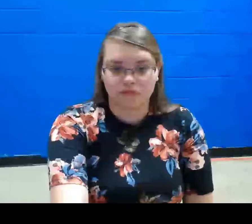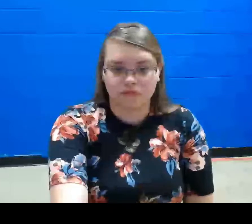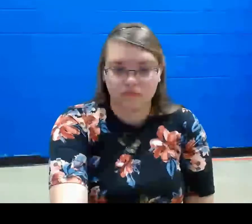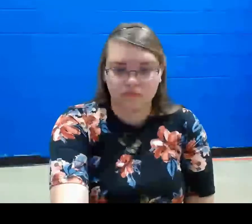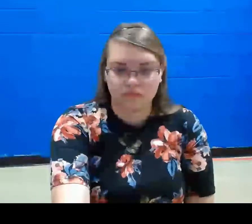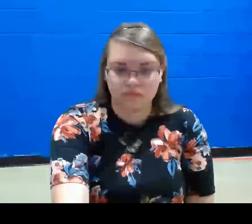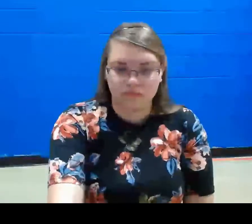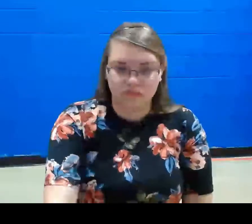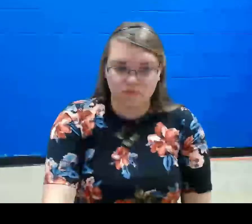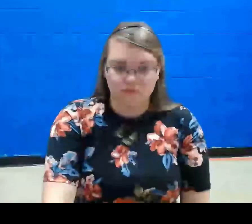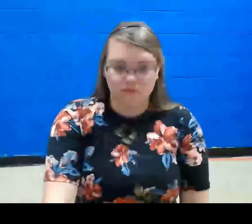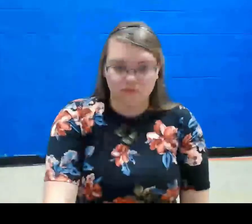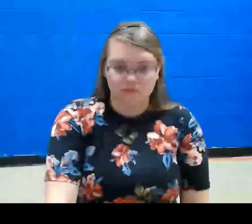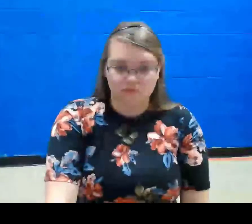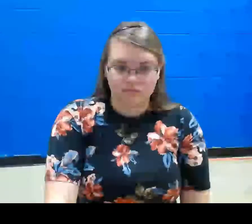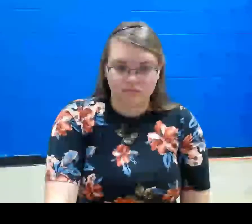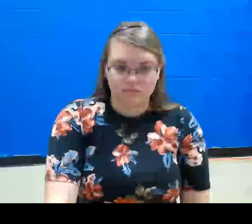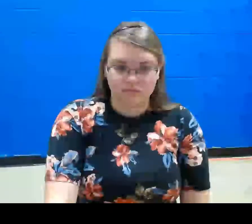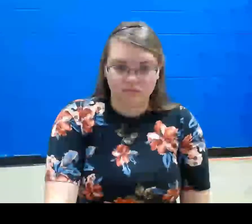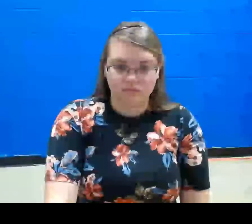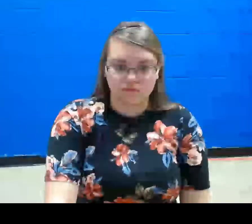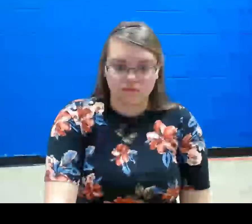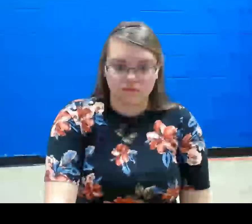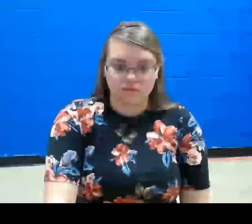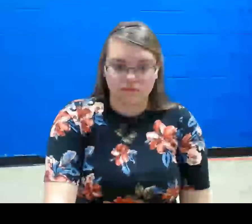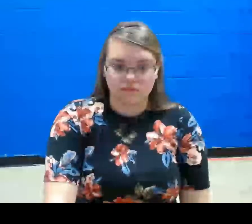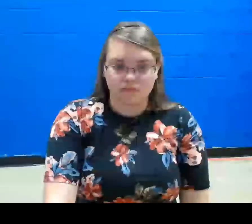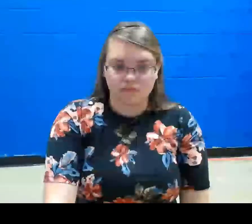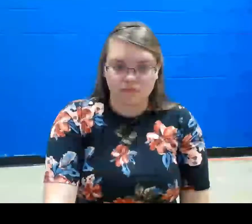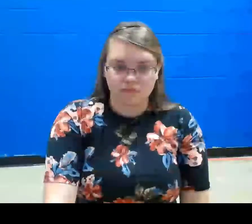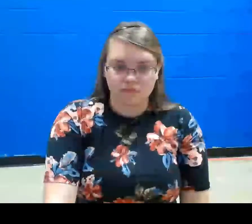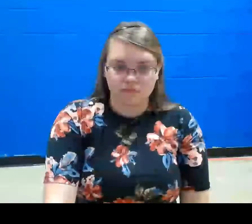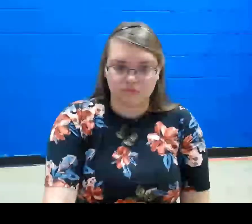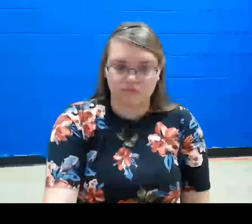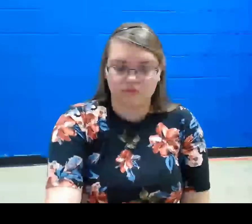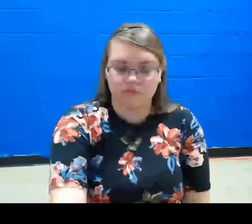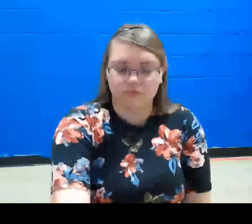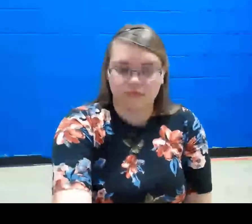by new dye-free cells, with the topmost layer peeling off like a healing sunburn.